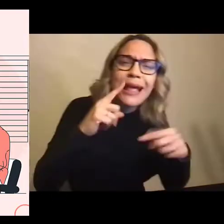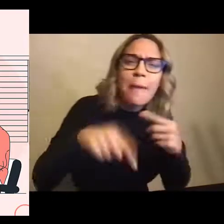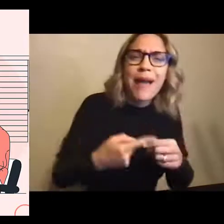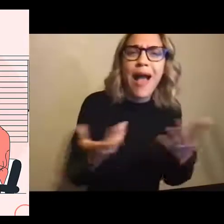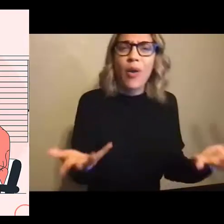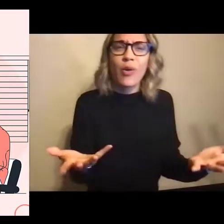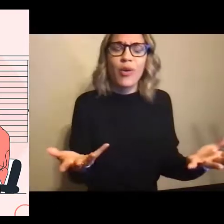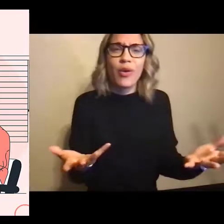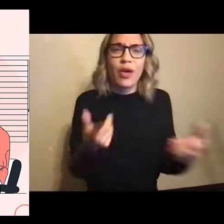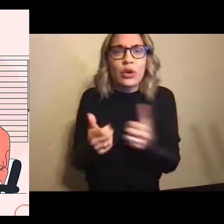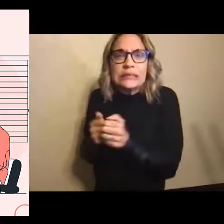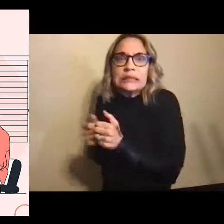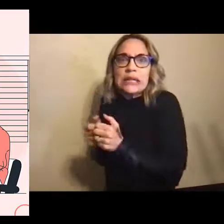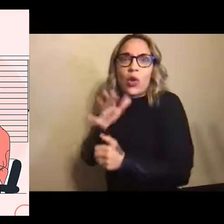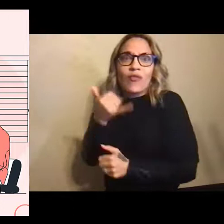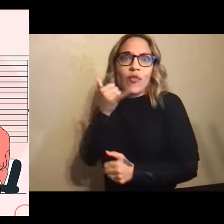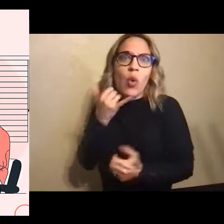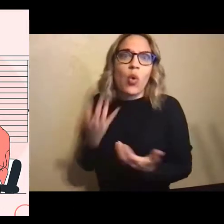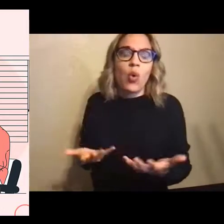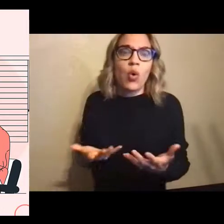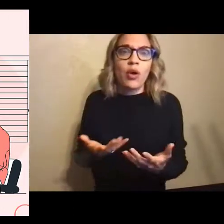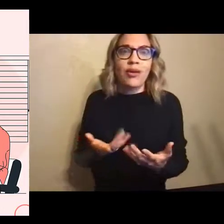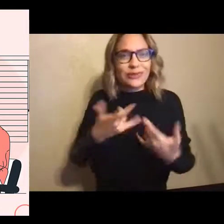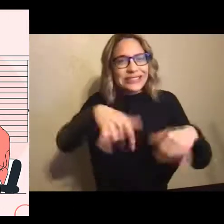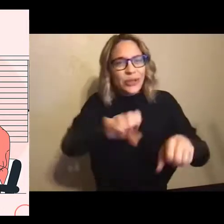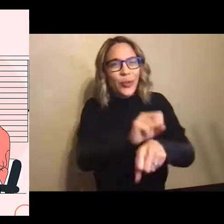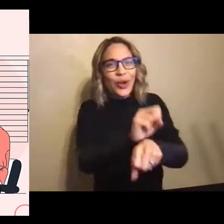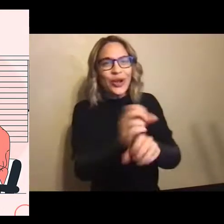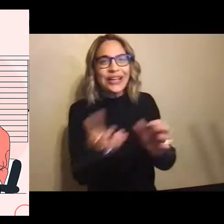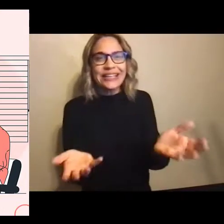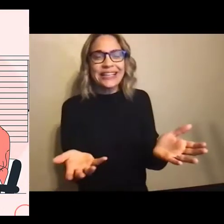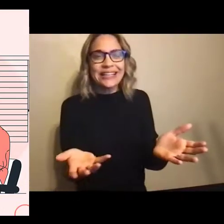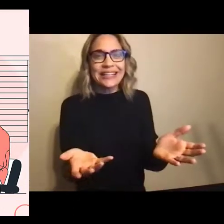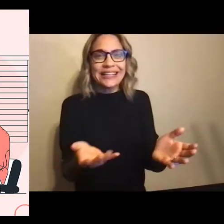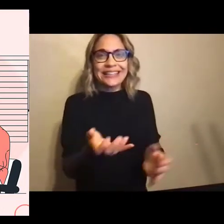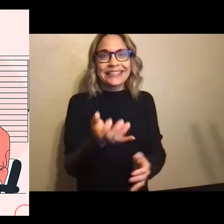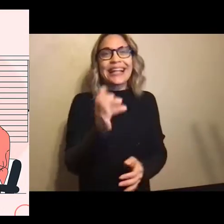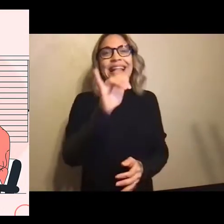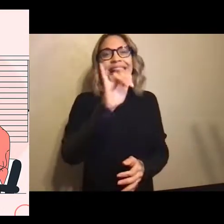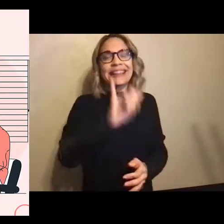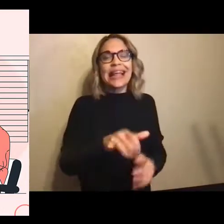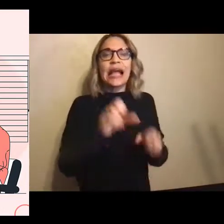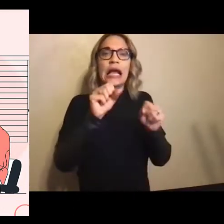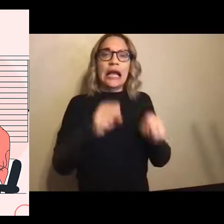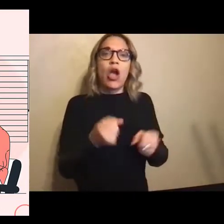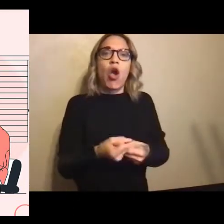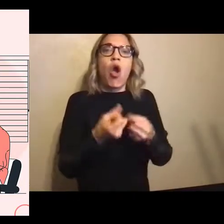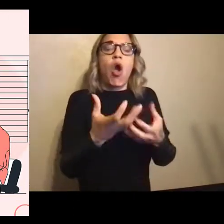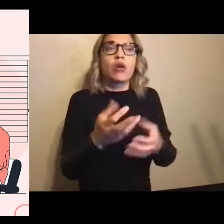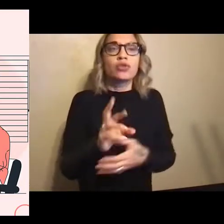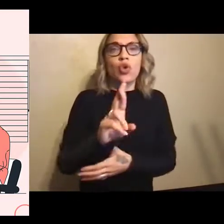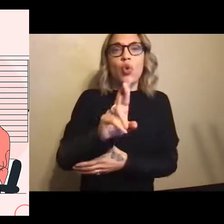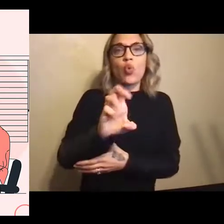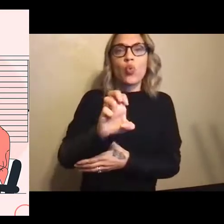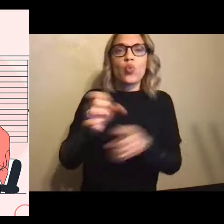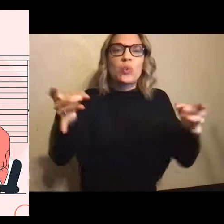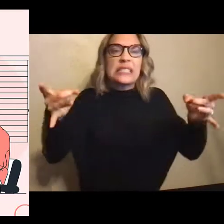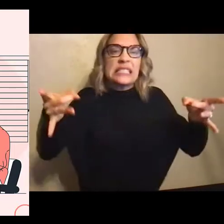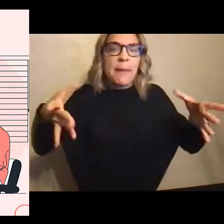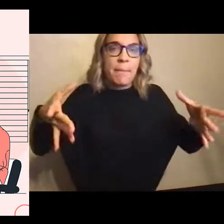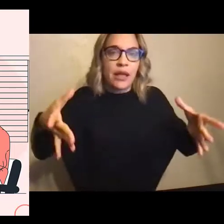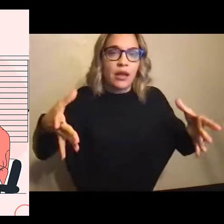100%. You know, they might say things like, what are you doing? And what are you thinking about? You know, why are you still working? And that